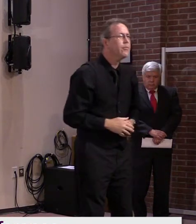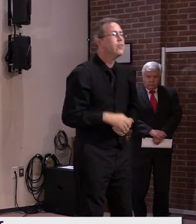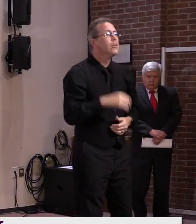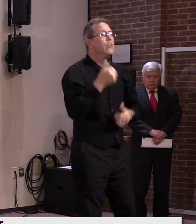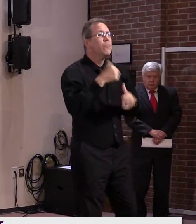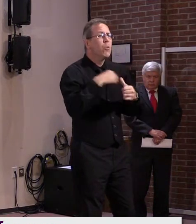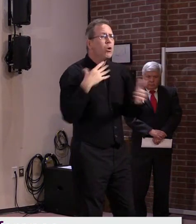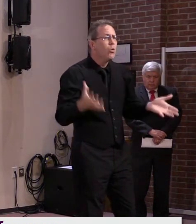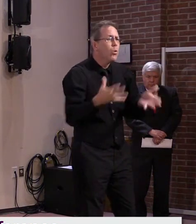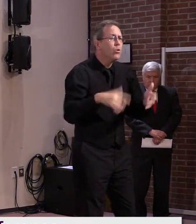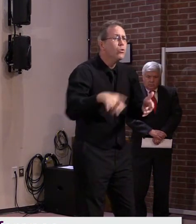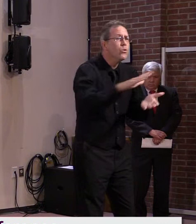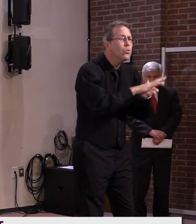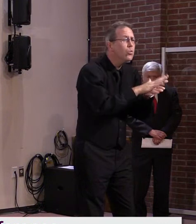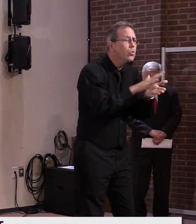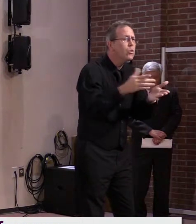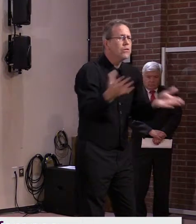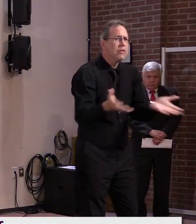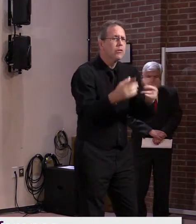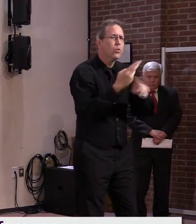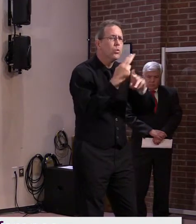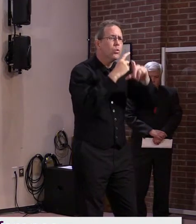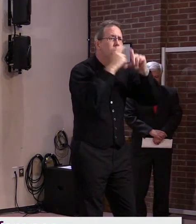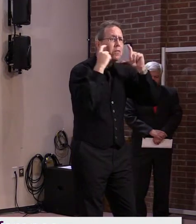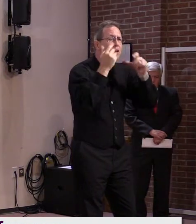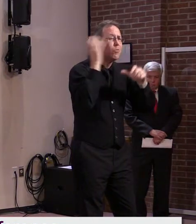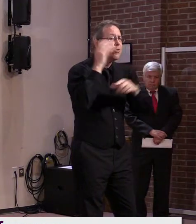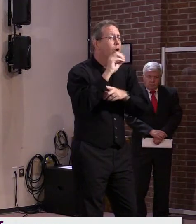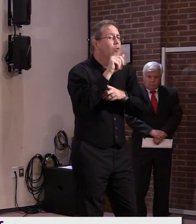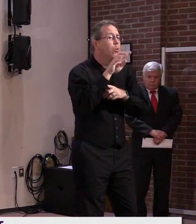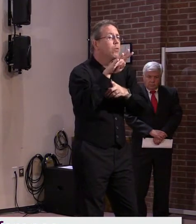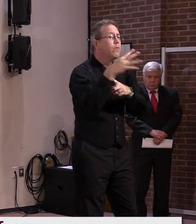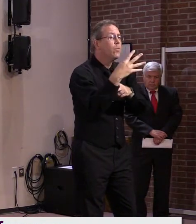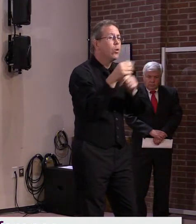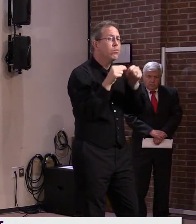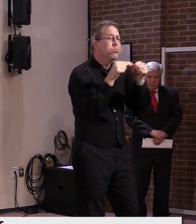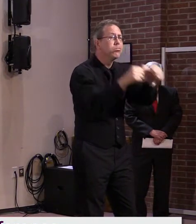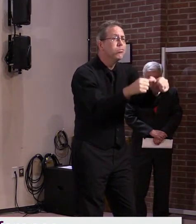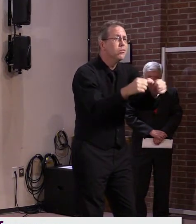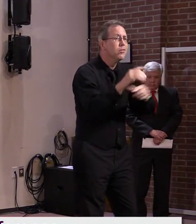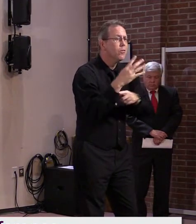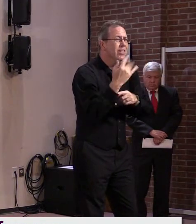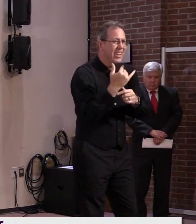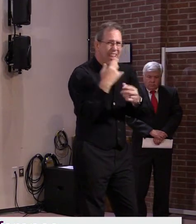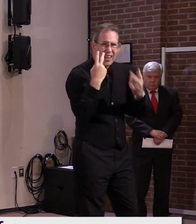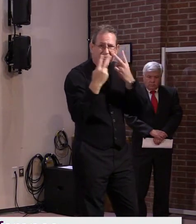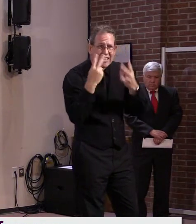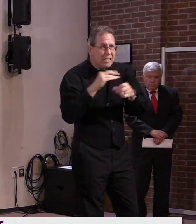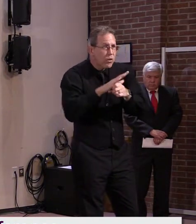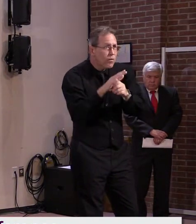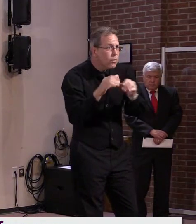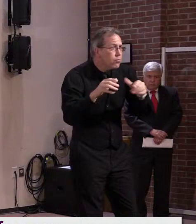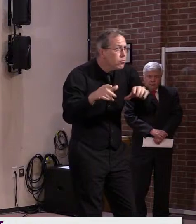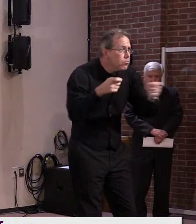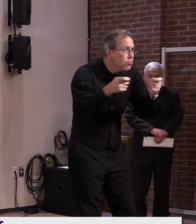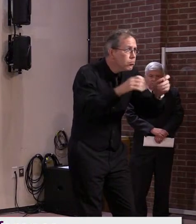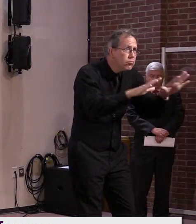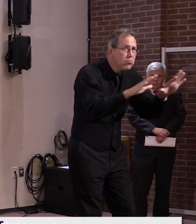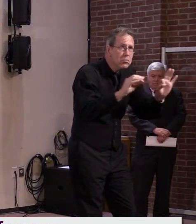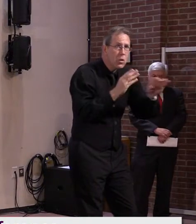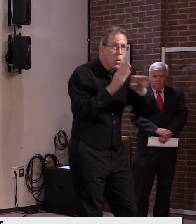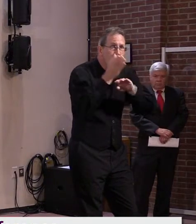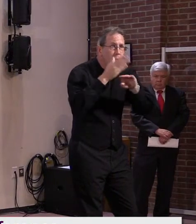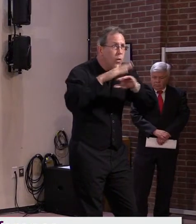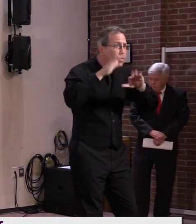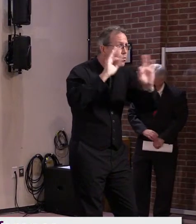time the 80% vaccination threshold could be applied. However, as we continue to watch the data, we're